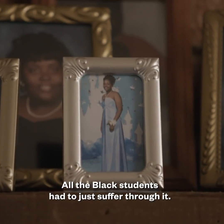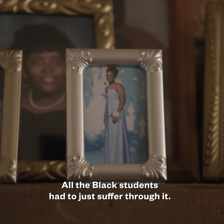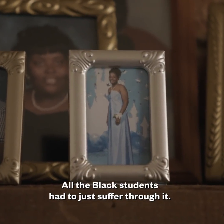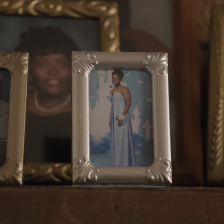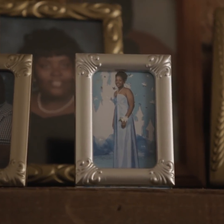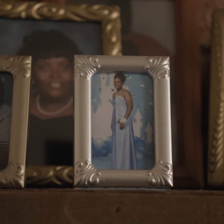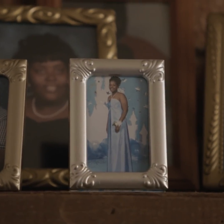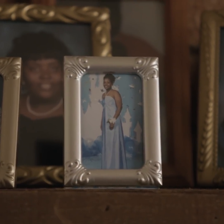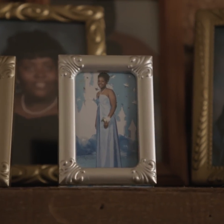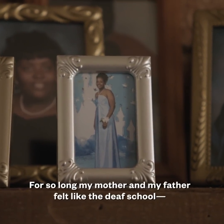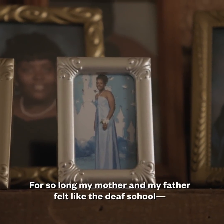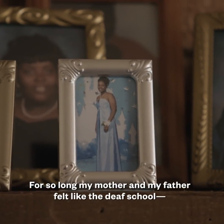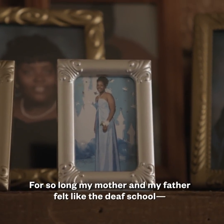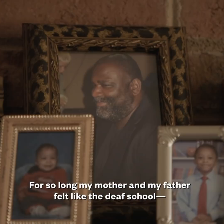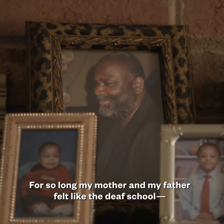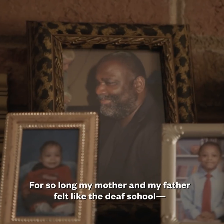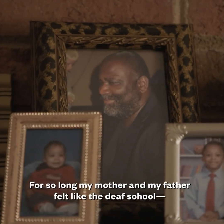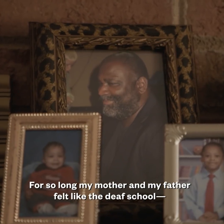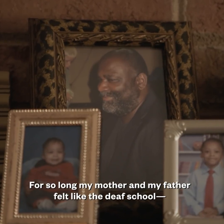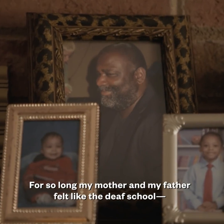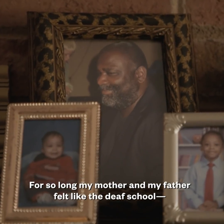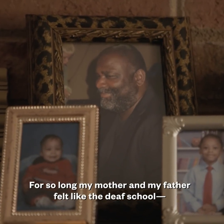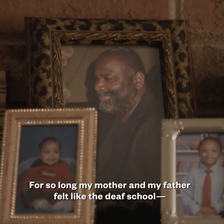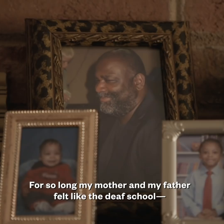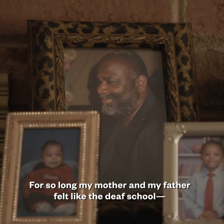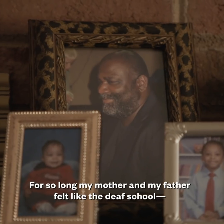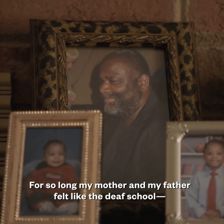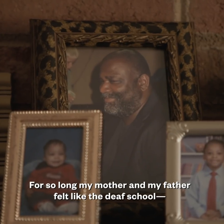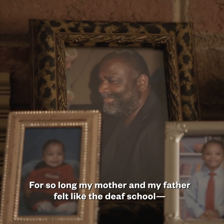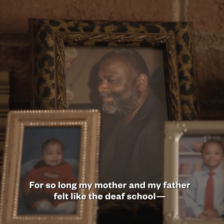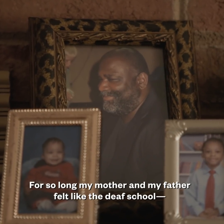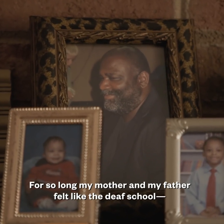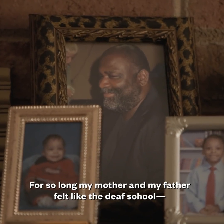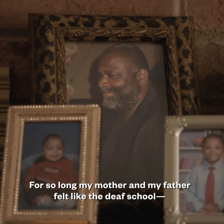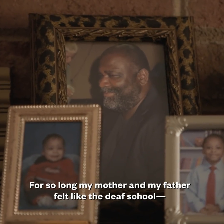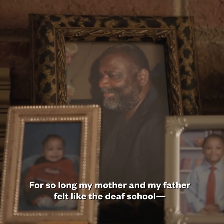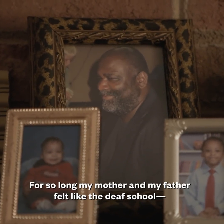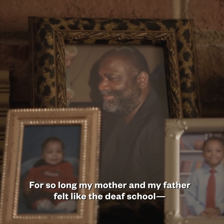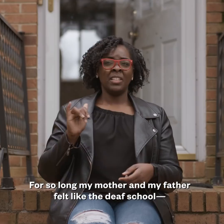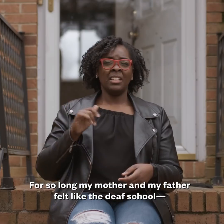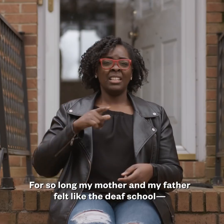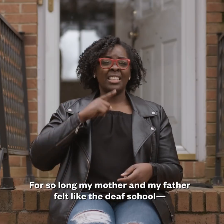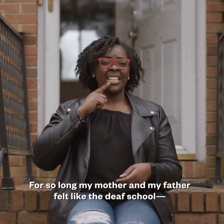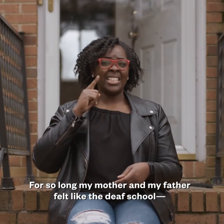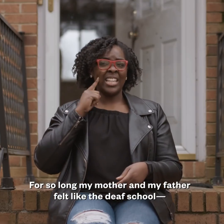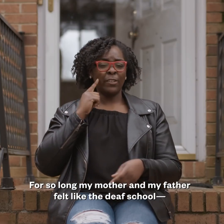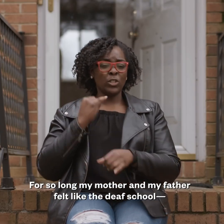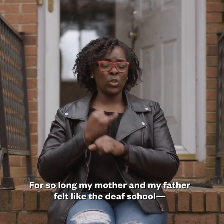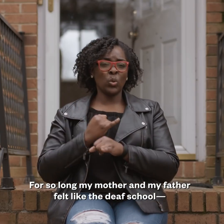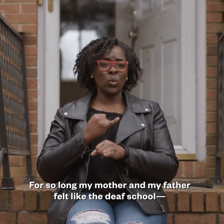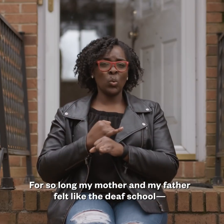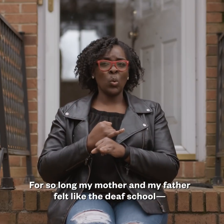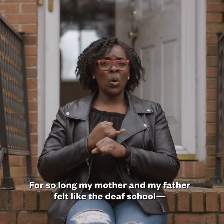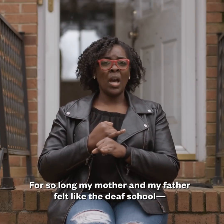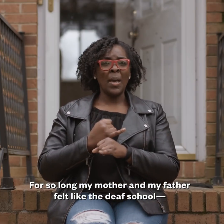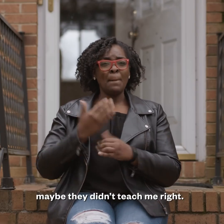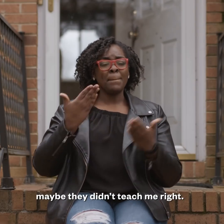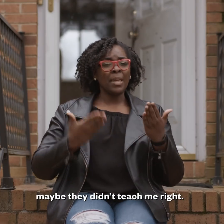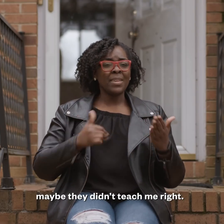So, for so long, my mother and my father felt like the deaf school, maybe